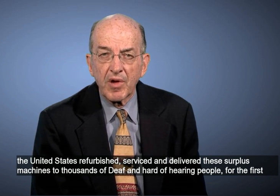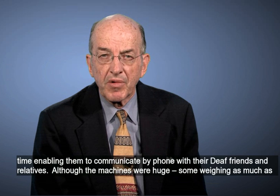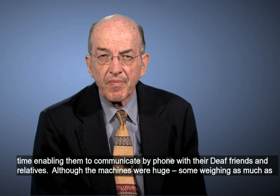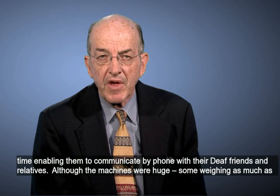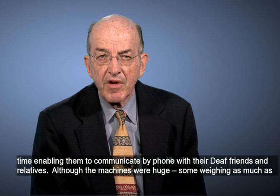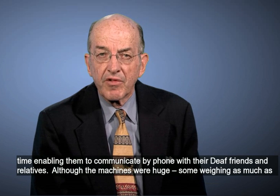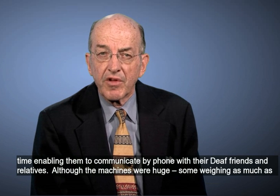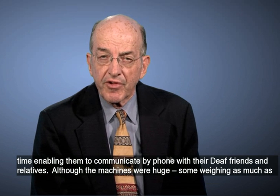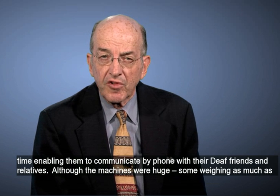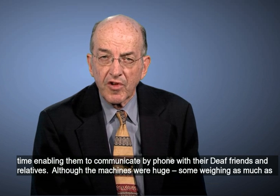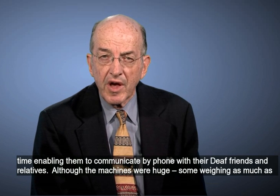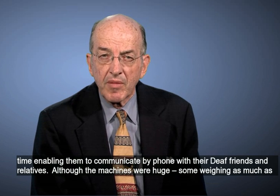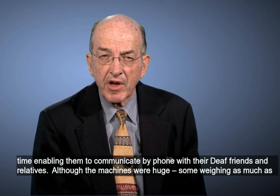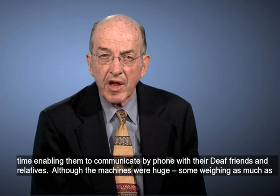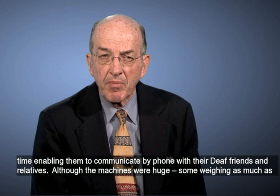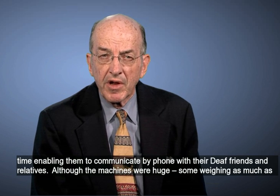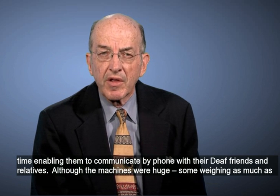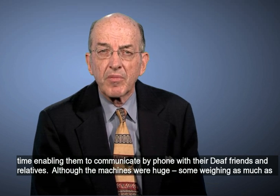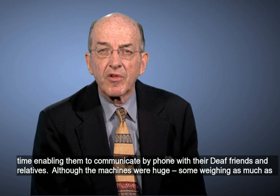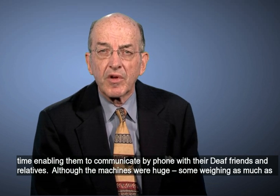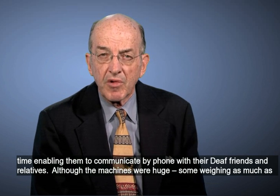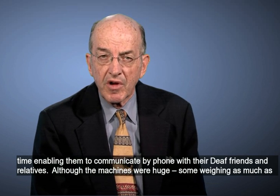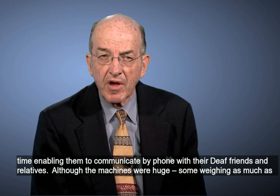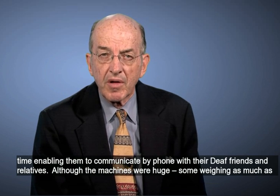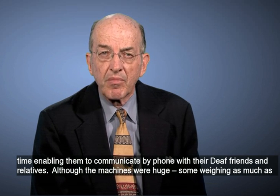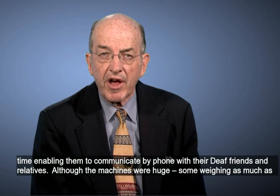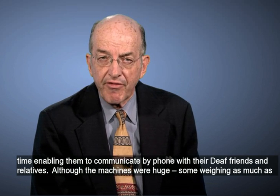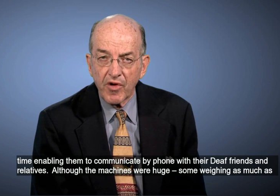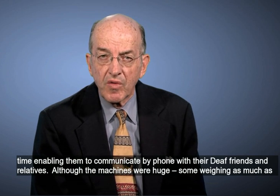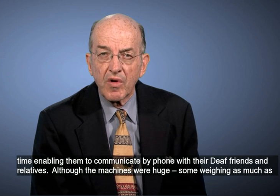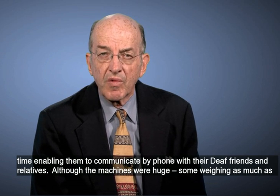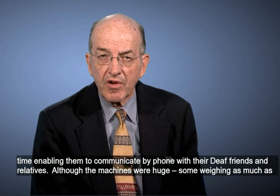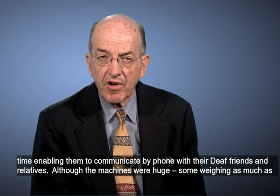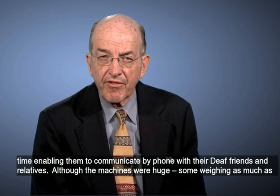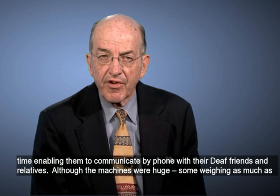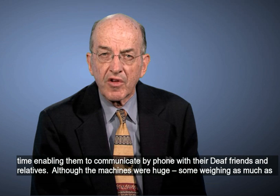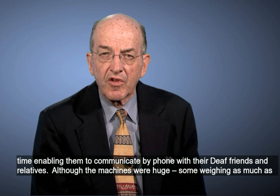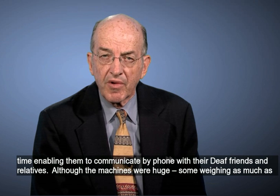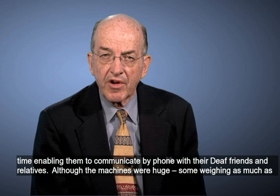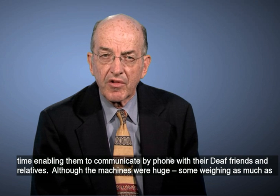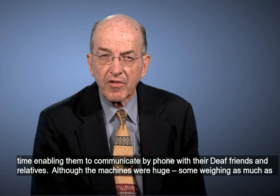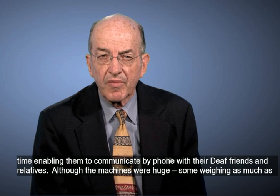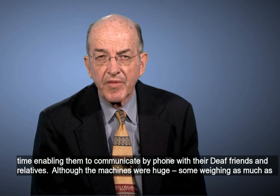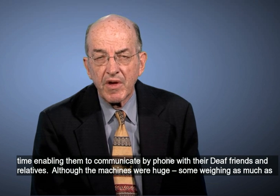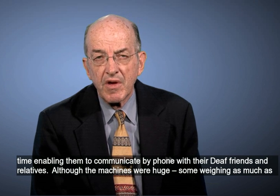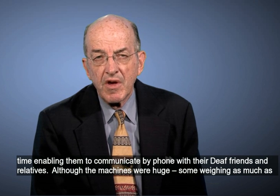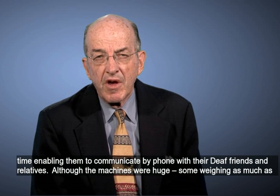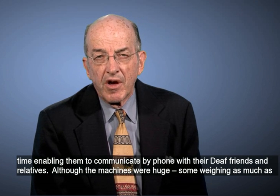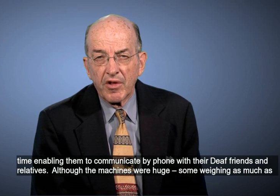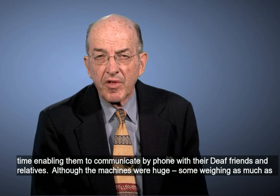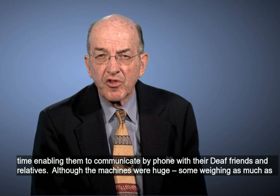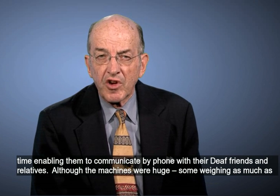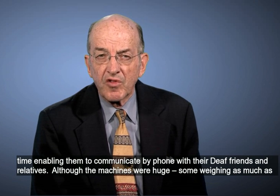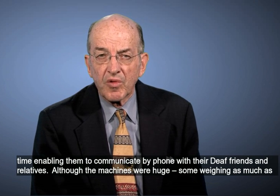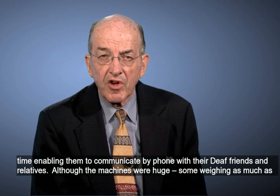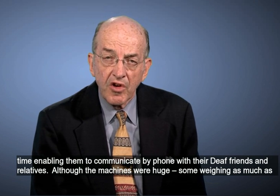people, for the first time enabling them to communicate by phone with their deaf friends and relatives. Although the machines were